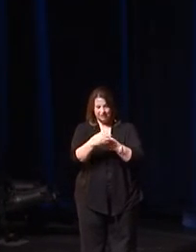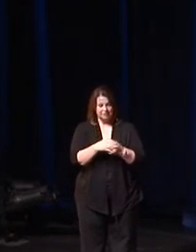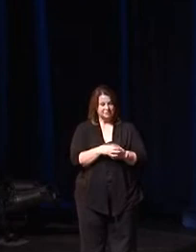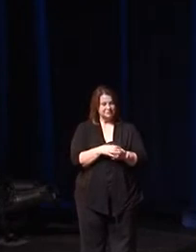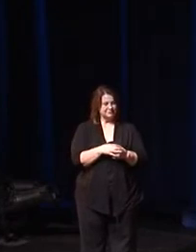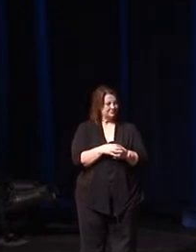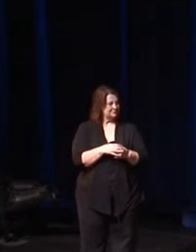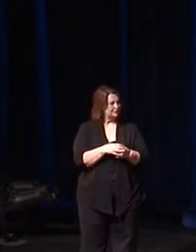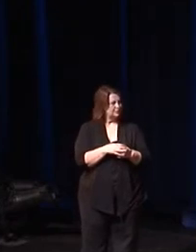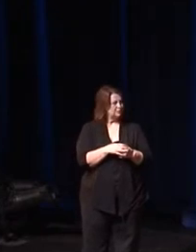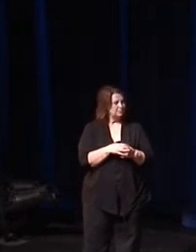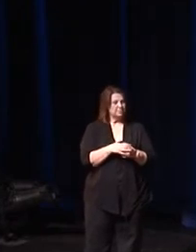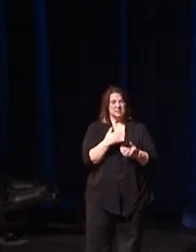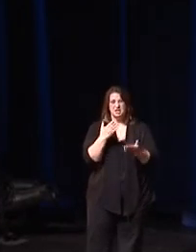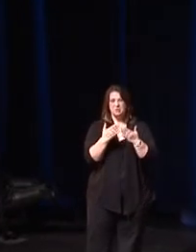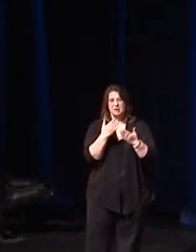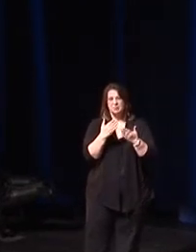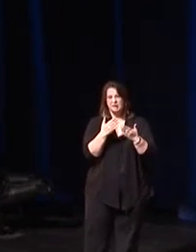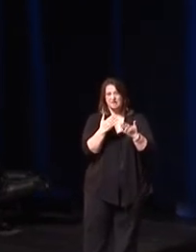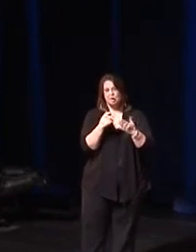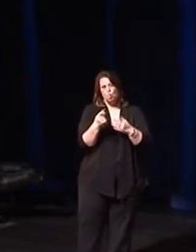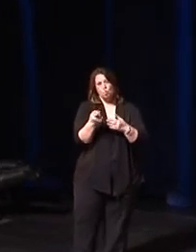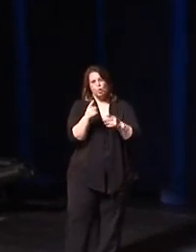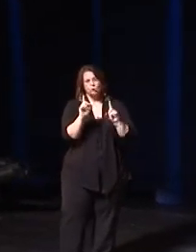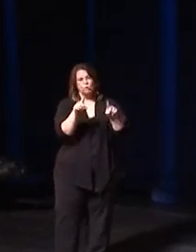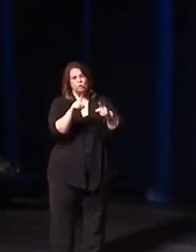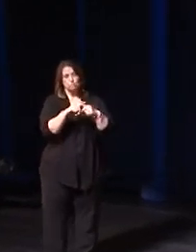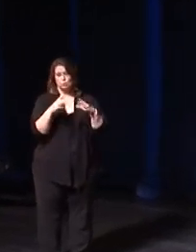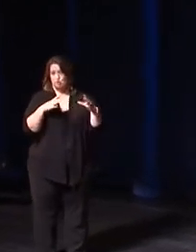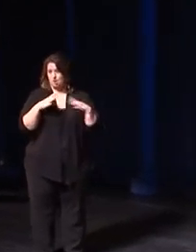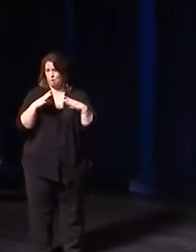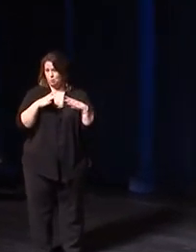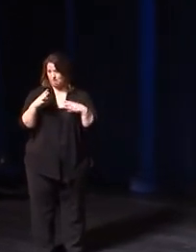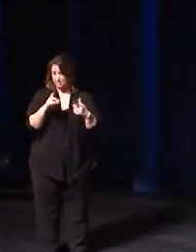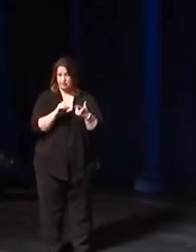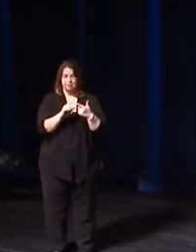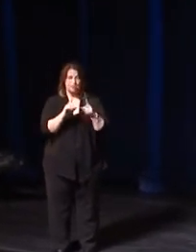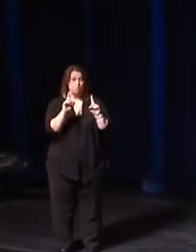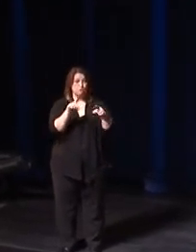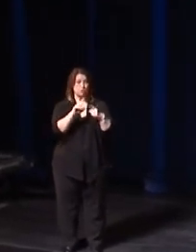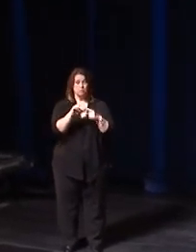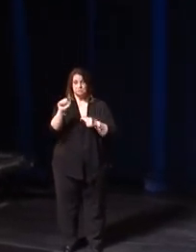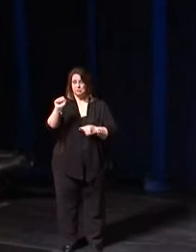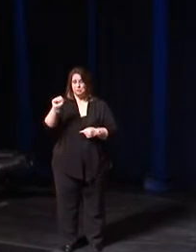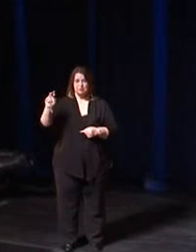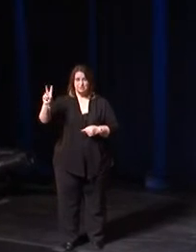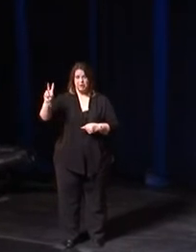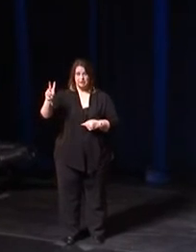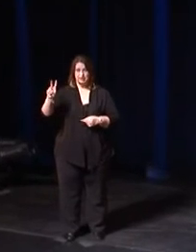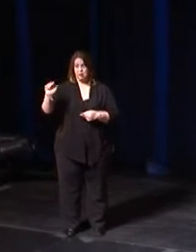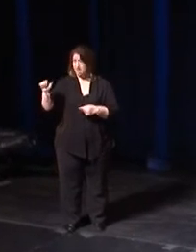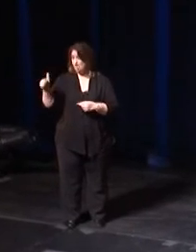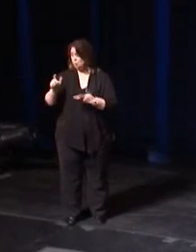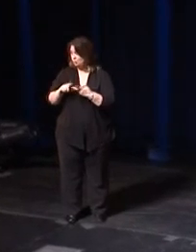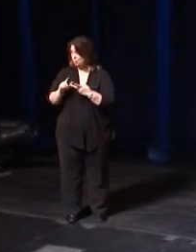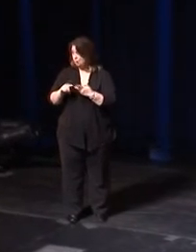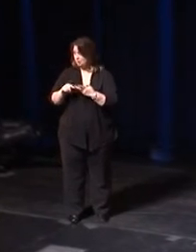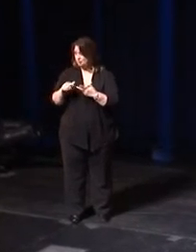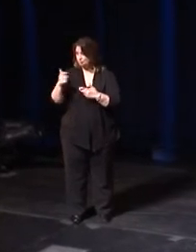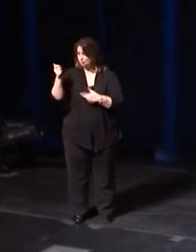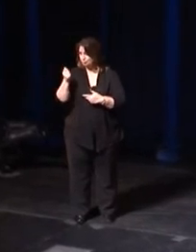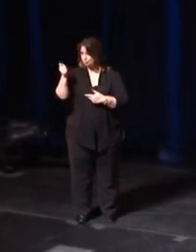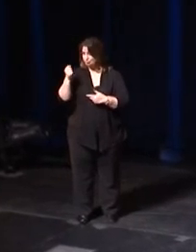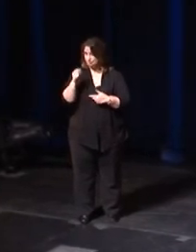to go to Silicon Valley, and another little geek goes to Hollywood, and another little geek ends up in the basement on Social Security, and they're all the same